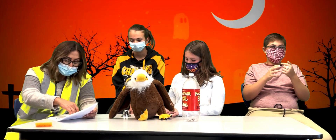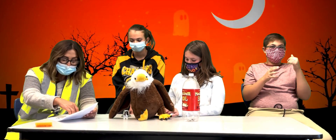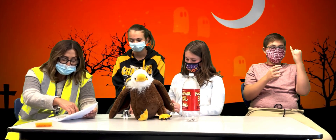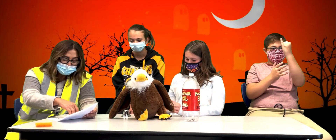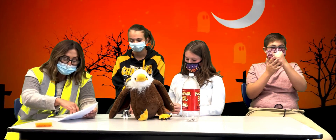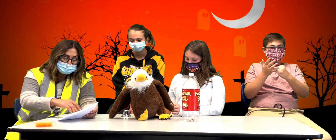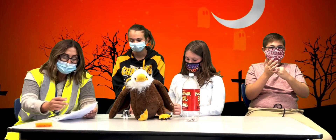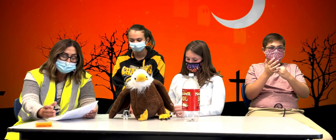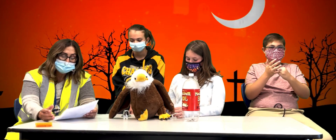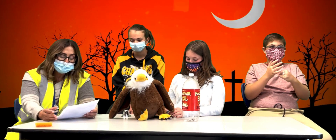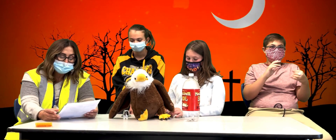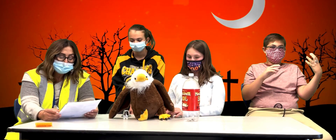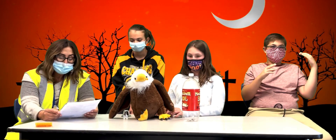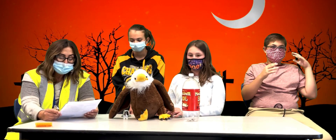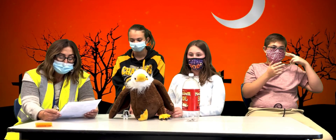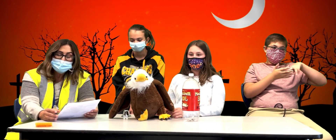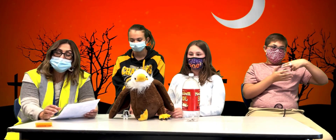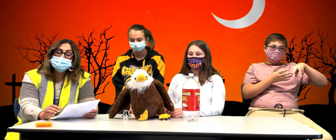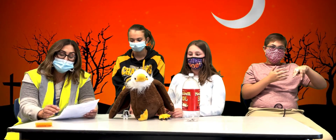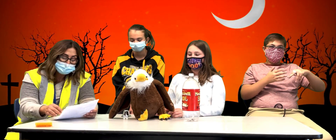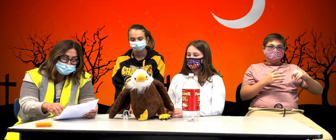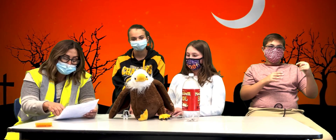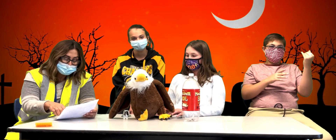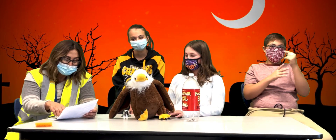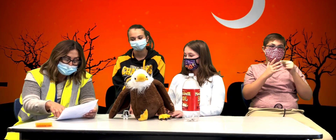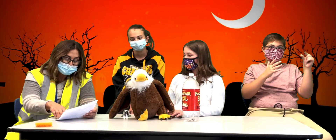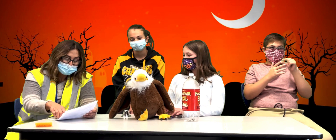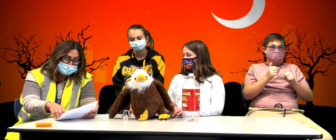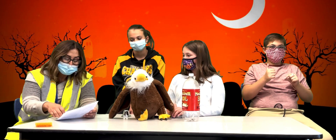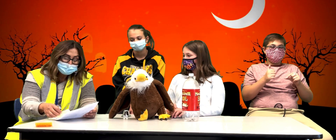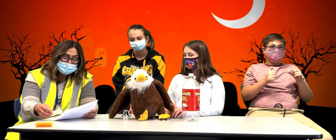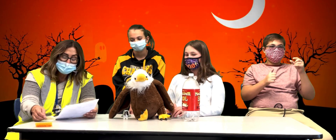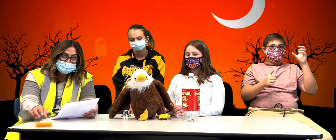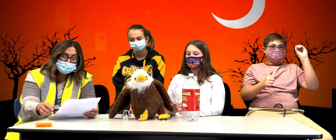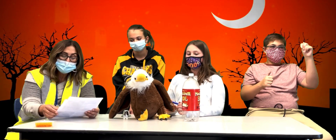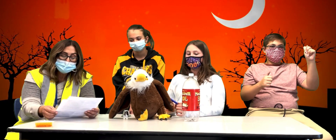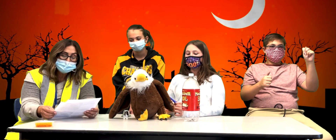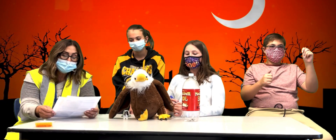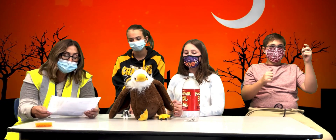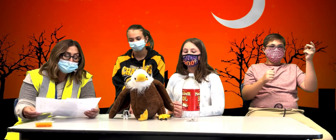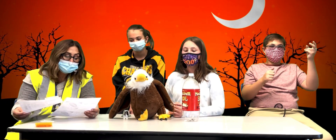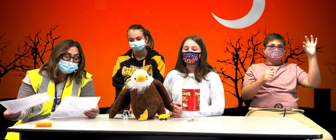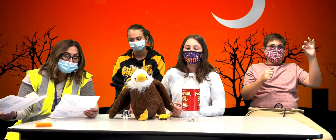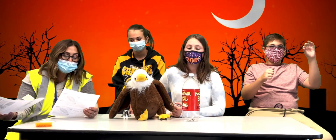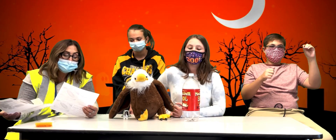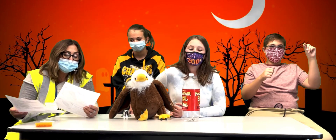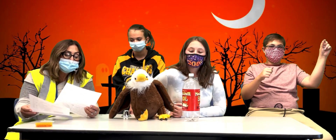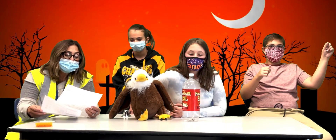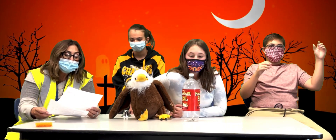a dance or an essay by October 20th. Hope you join.